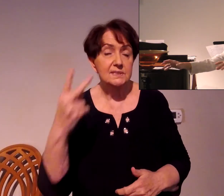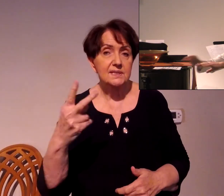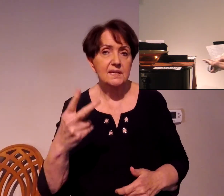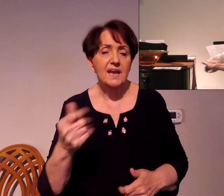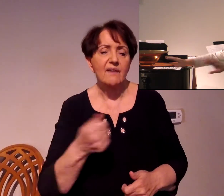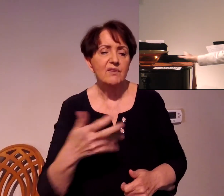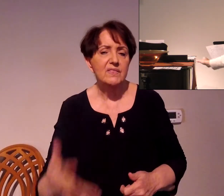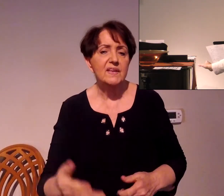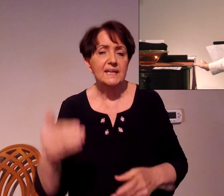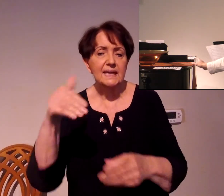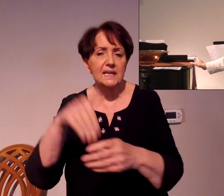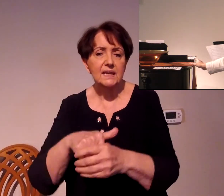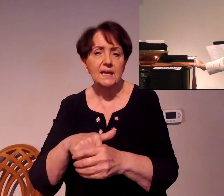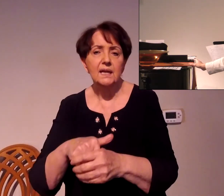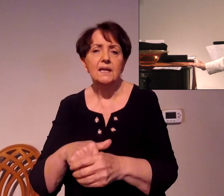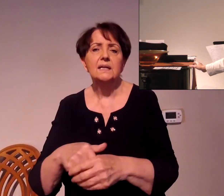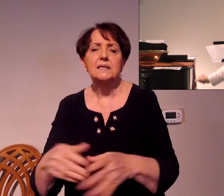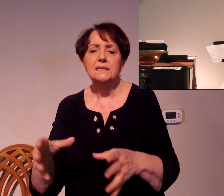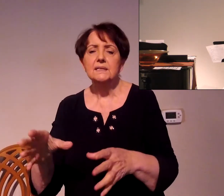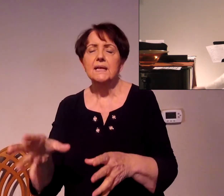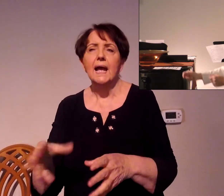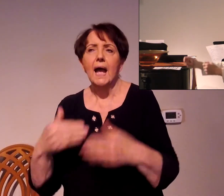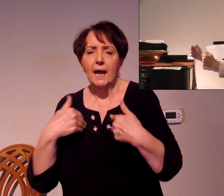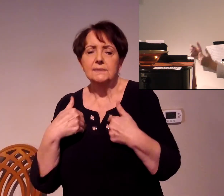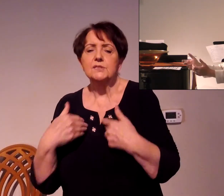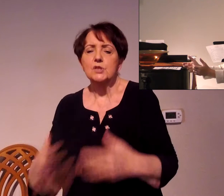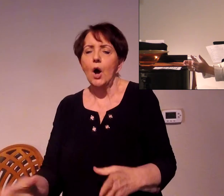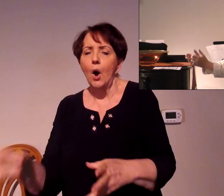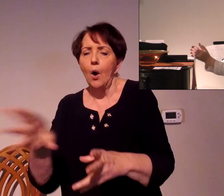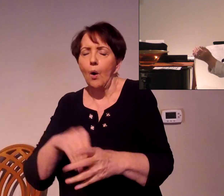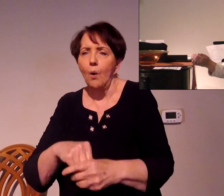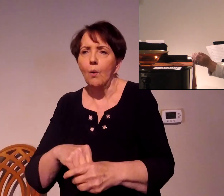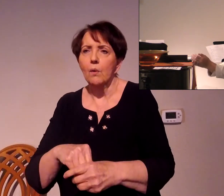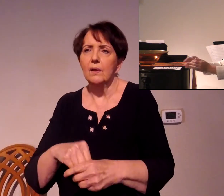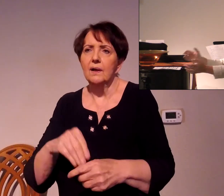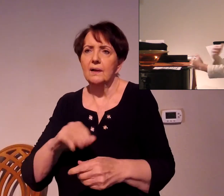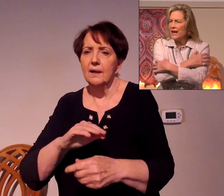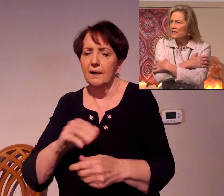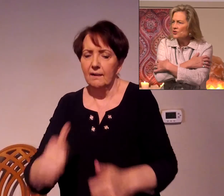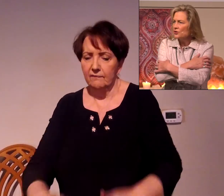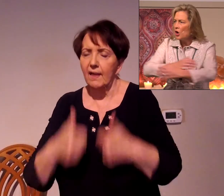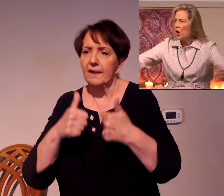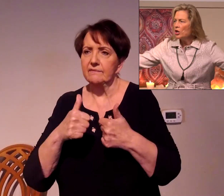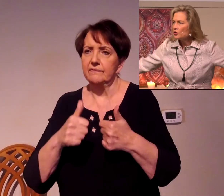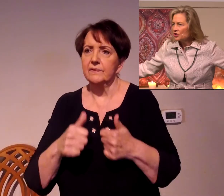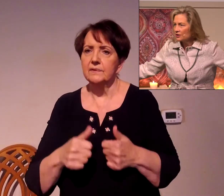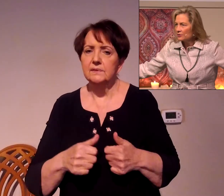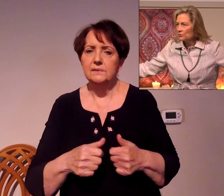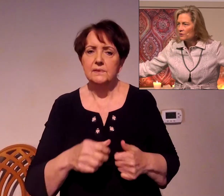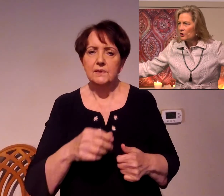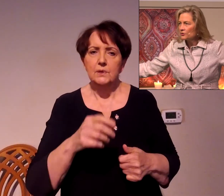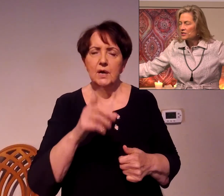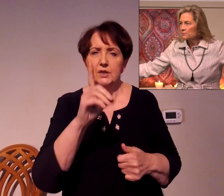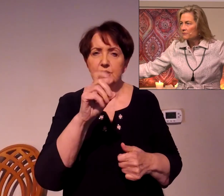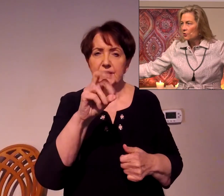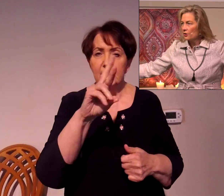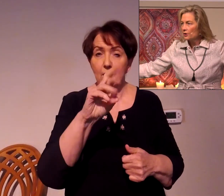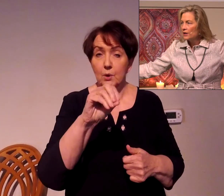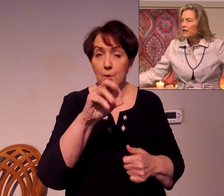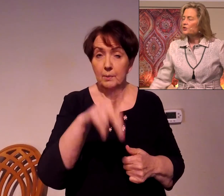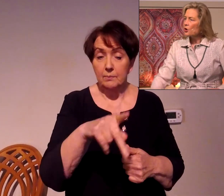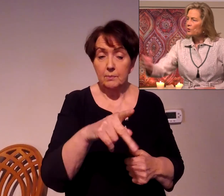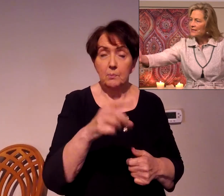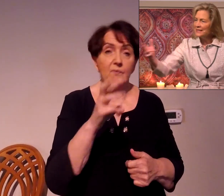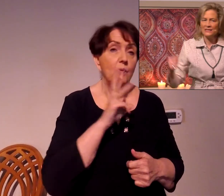it contains the whole of life. So the drop of the ocean contains the whole ocean. We've heard this